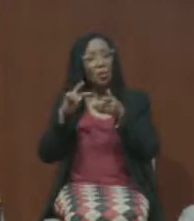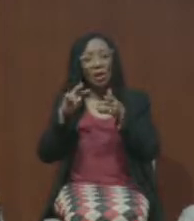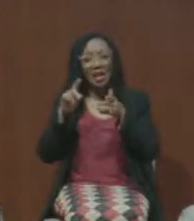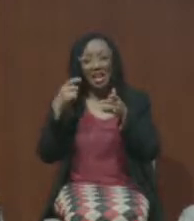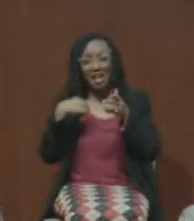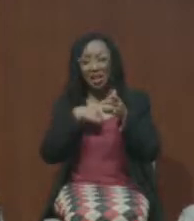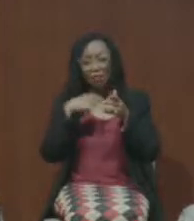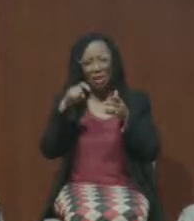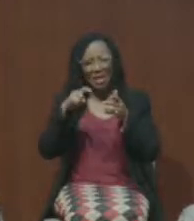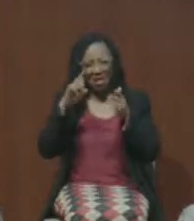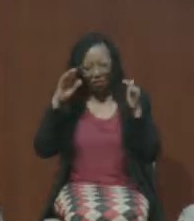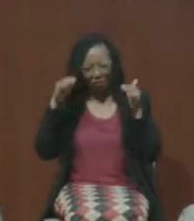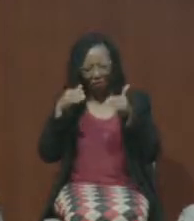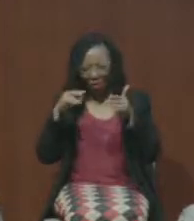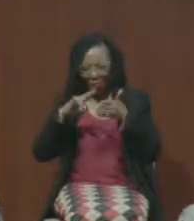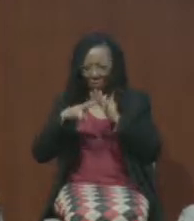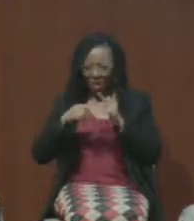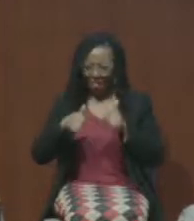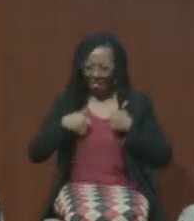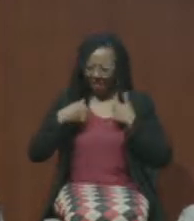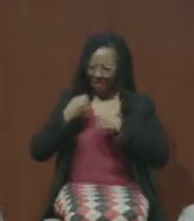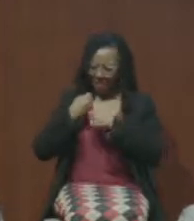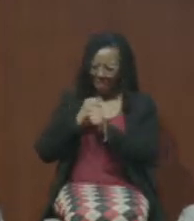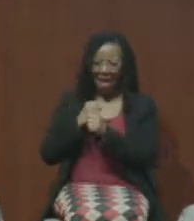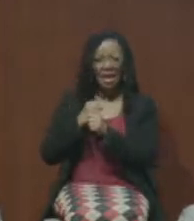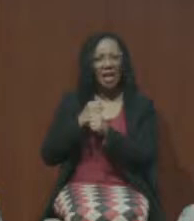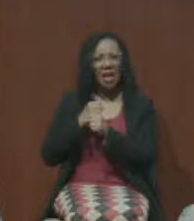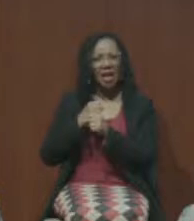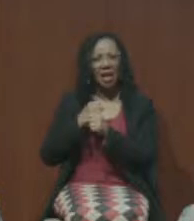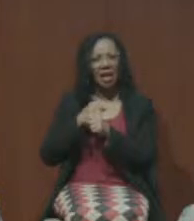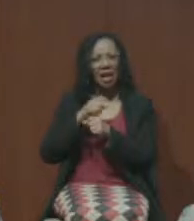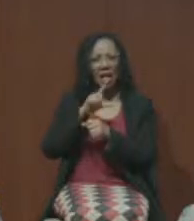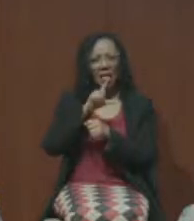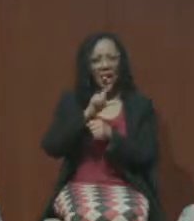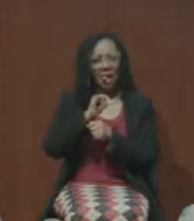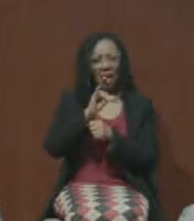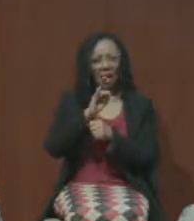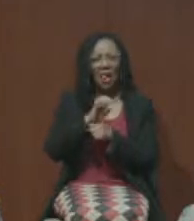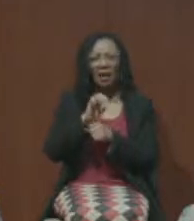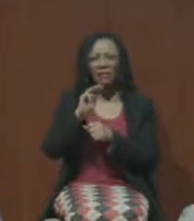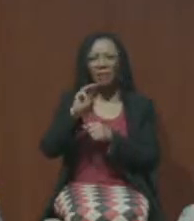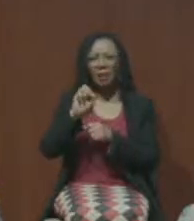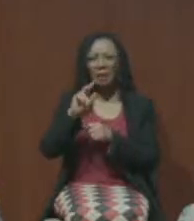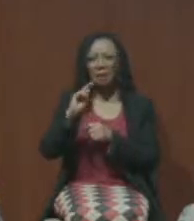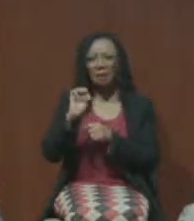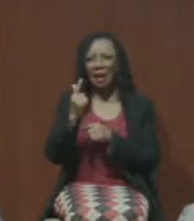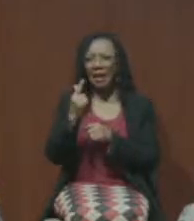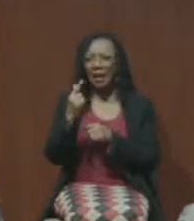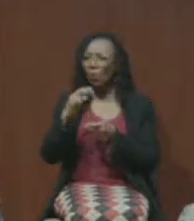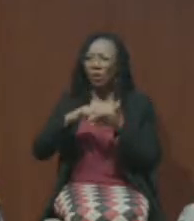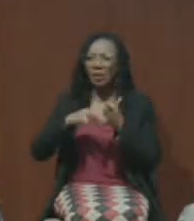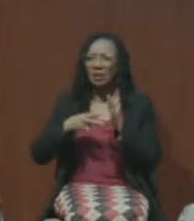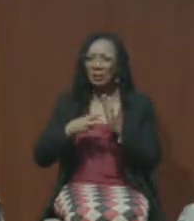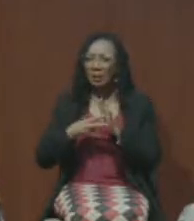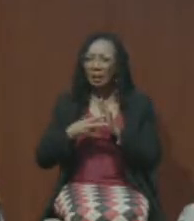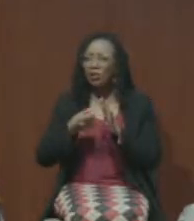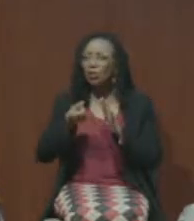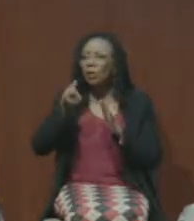to center what does life making mean in order to think about how can we expand our definition